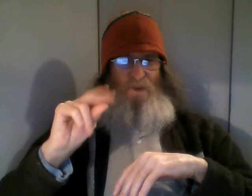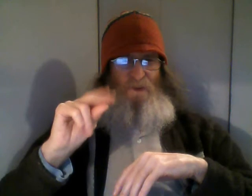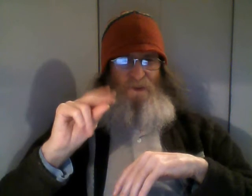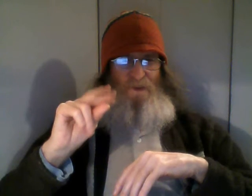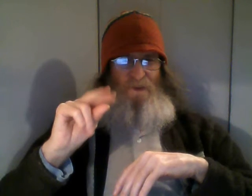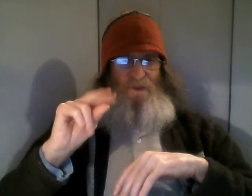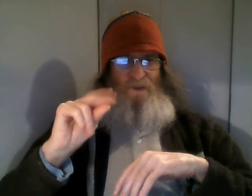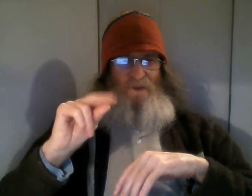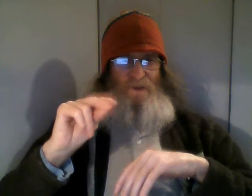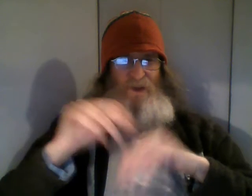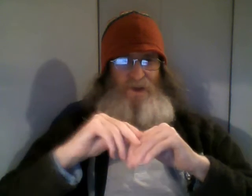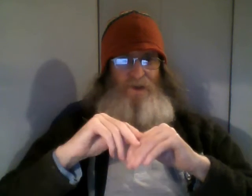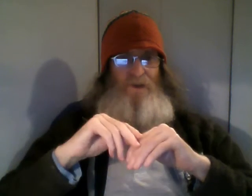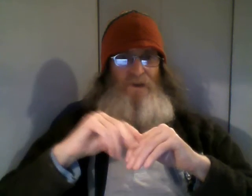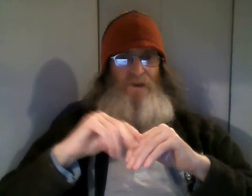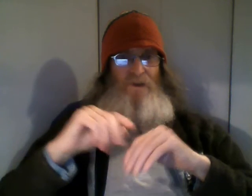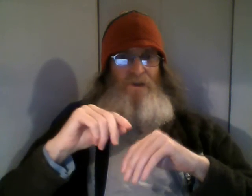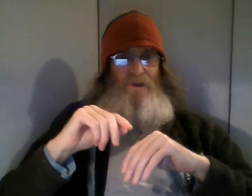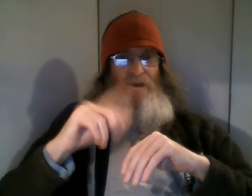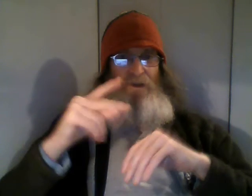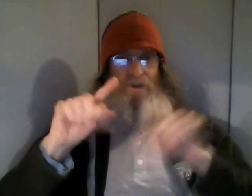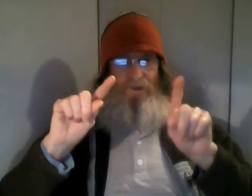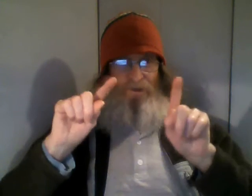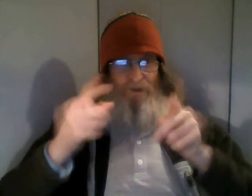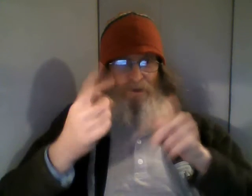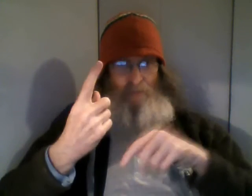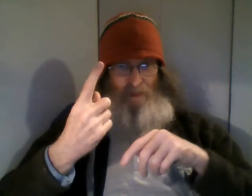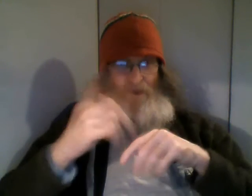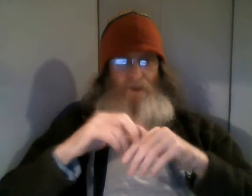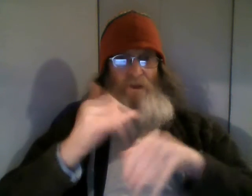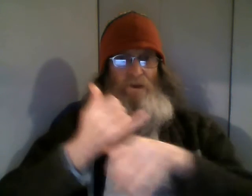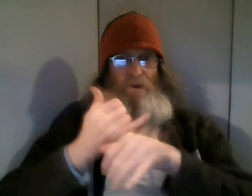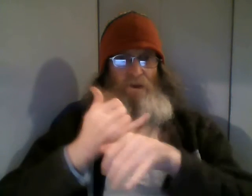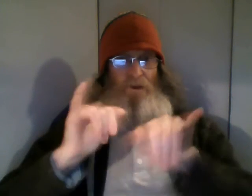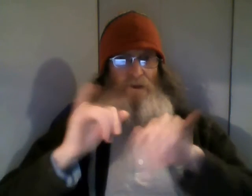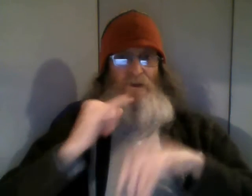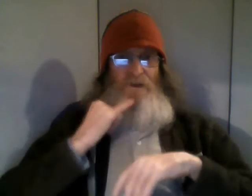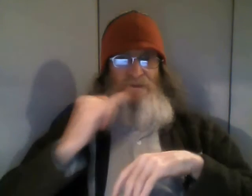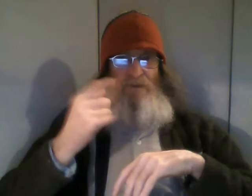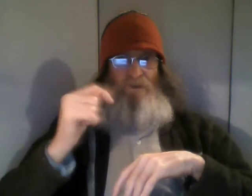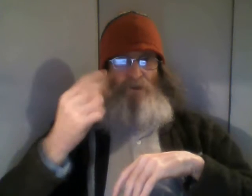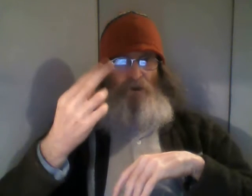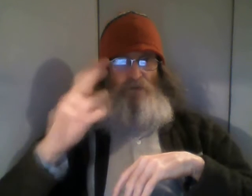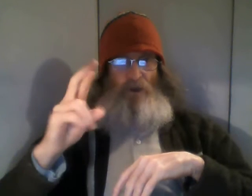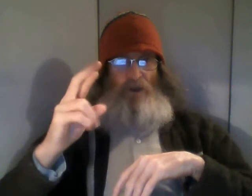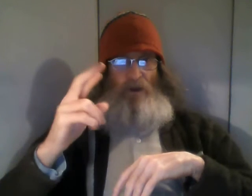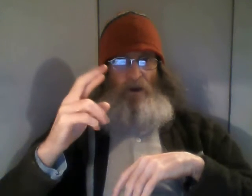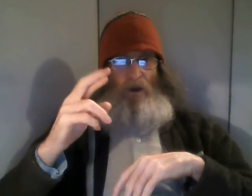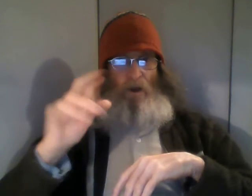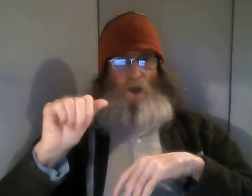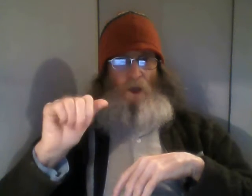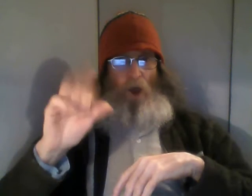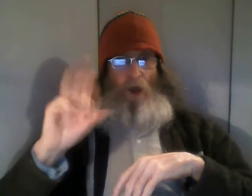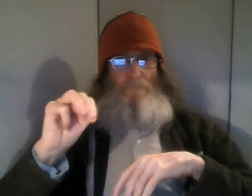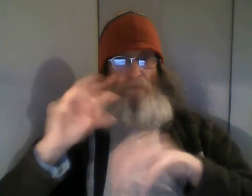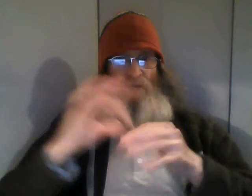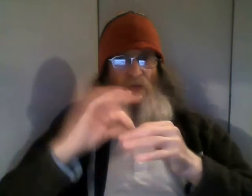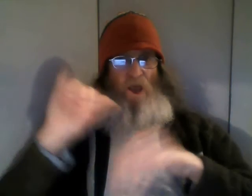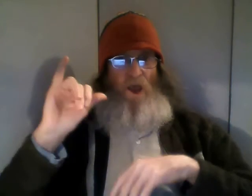That's number 19 on the alt charts in the States. Really? Wow. Should be getting a good road to check soon. And